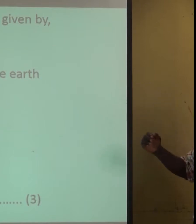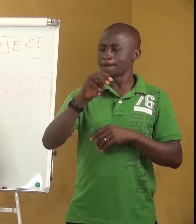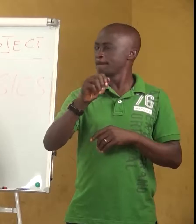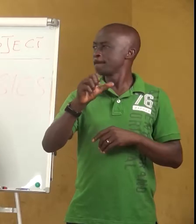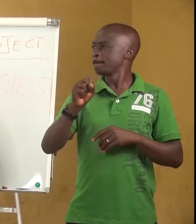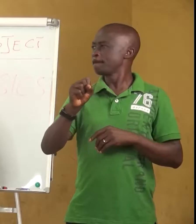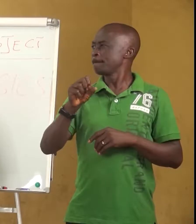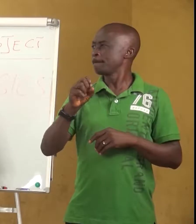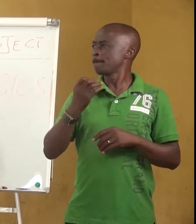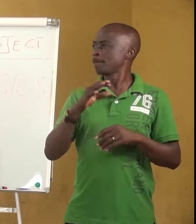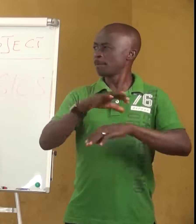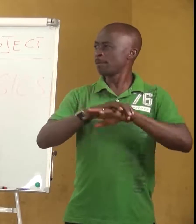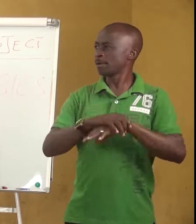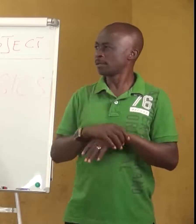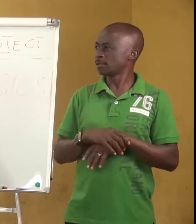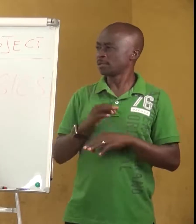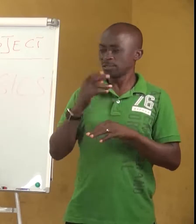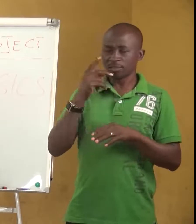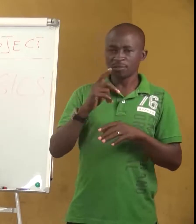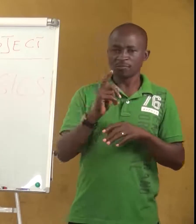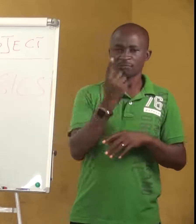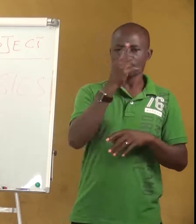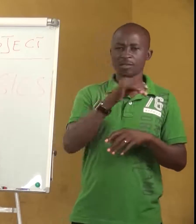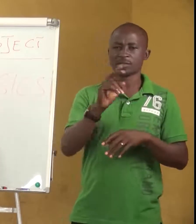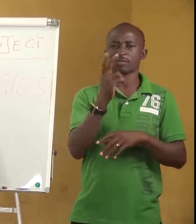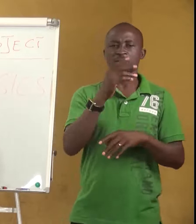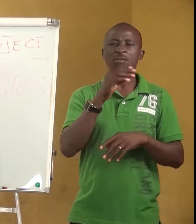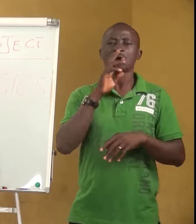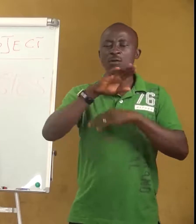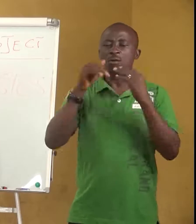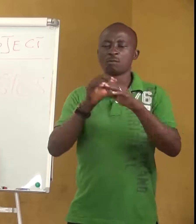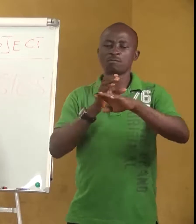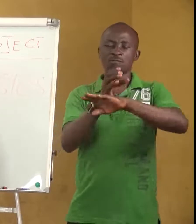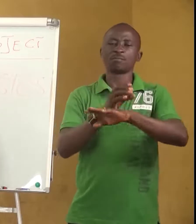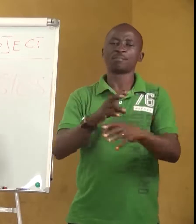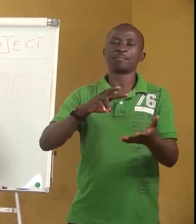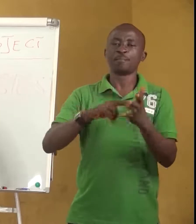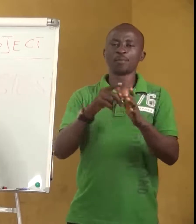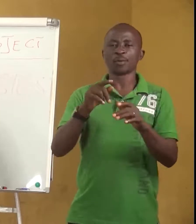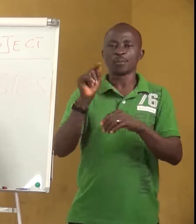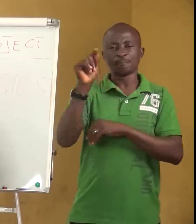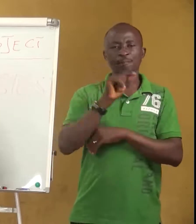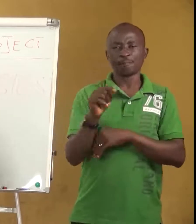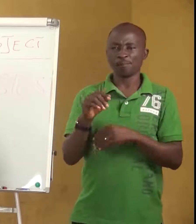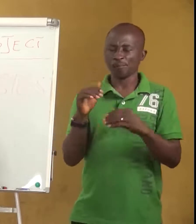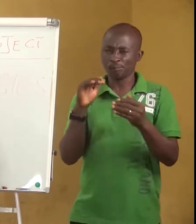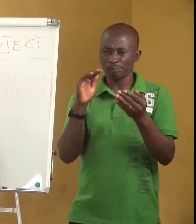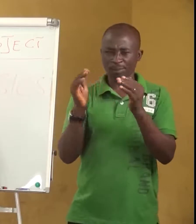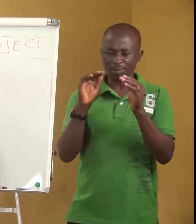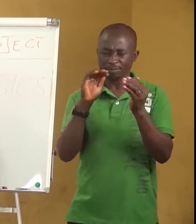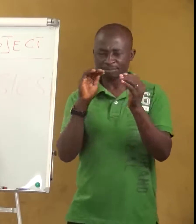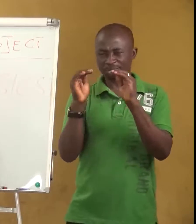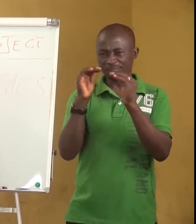first equation and the second equation, they are all forces, which means we can therefore equate equation